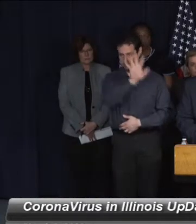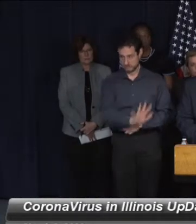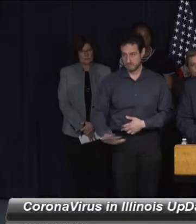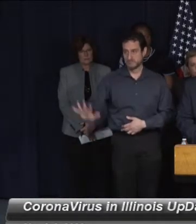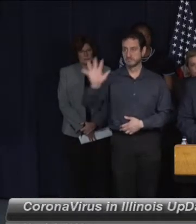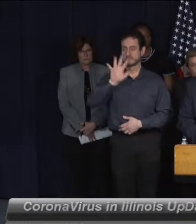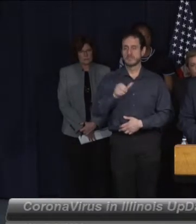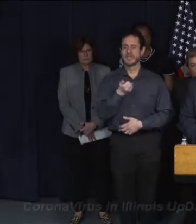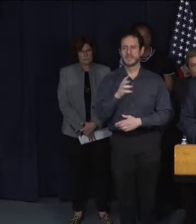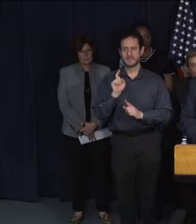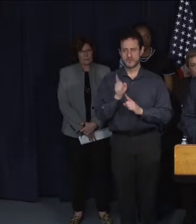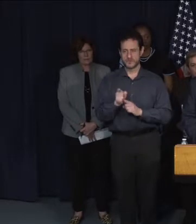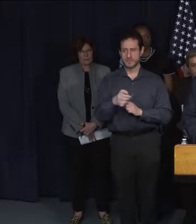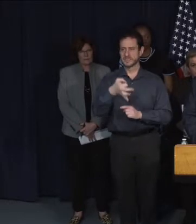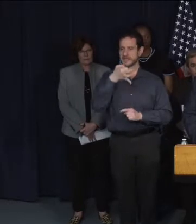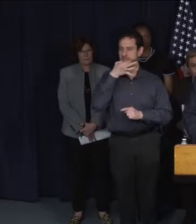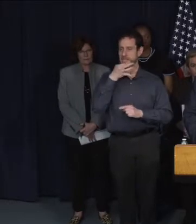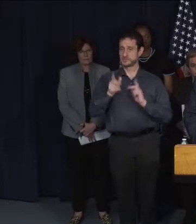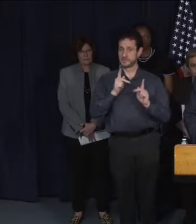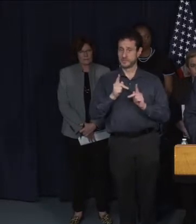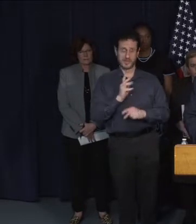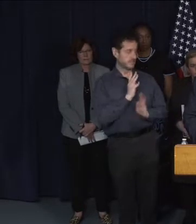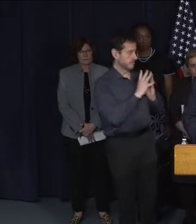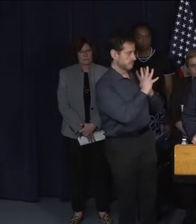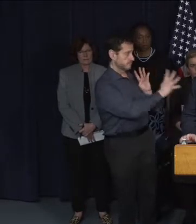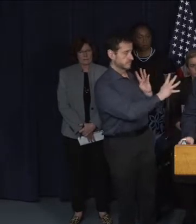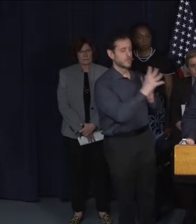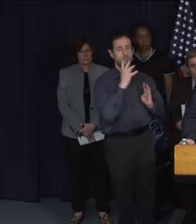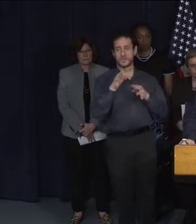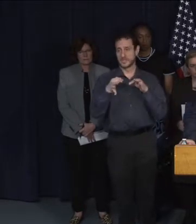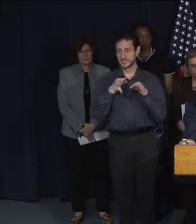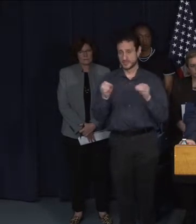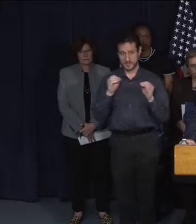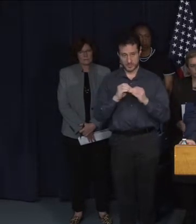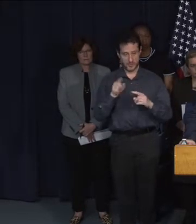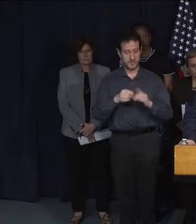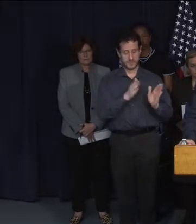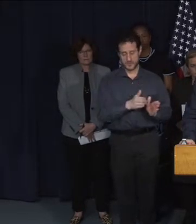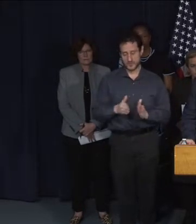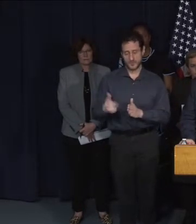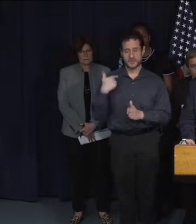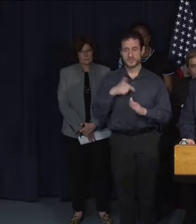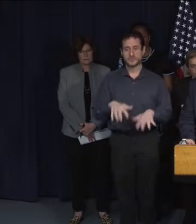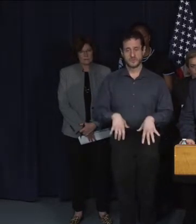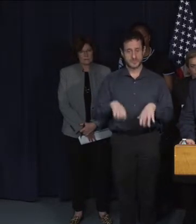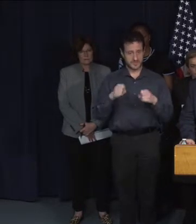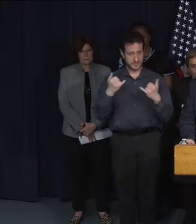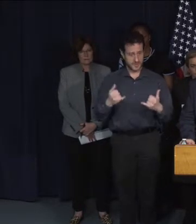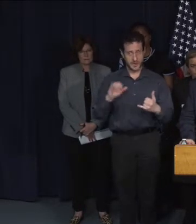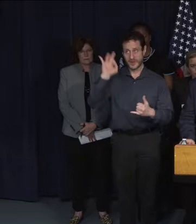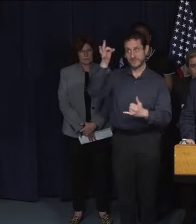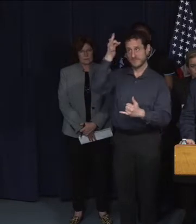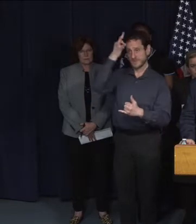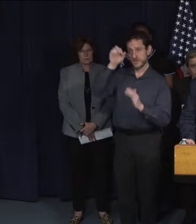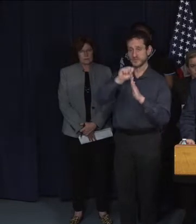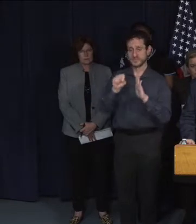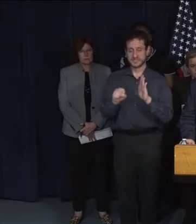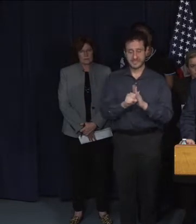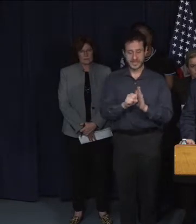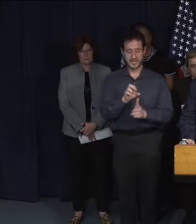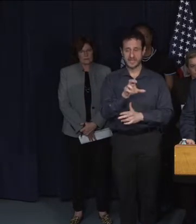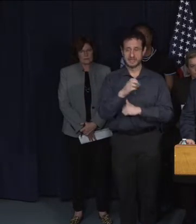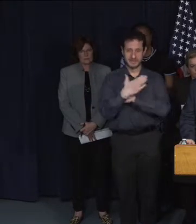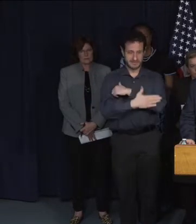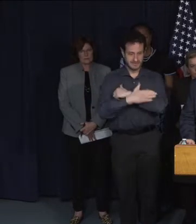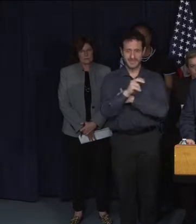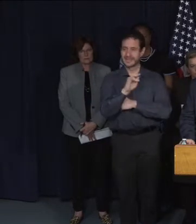the experts standing with me today will further elaborate on the preparations that we're taking at the federal, state, county, and